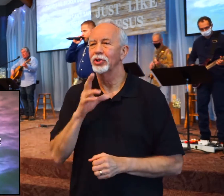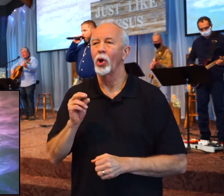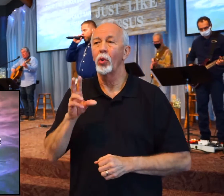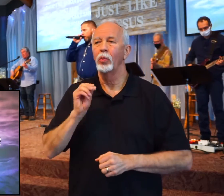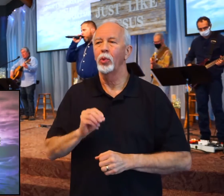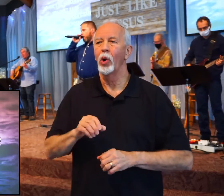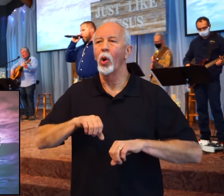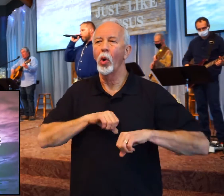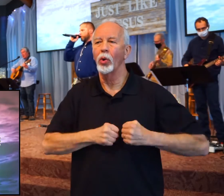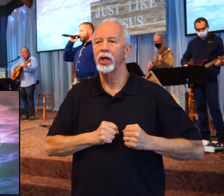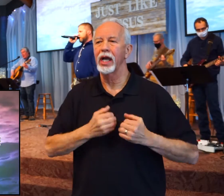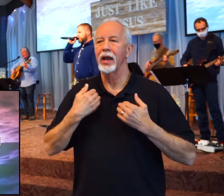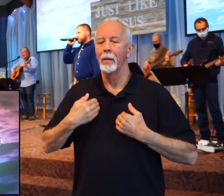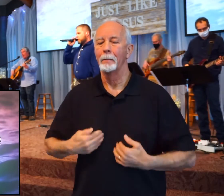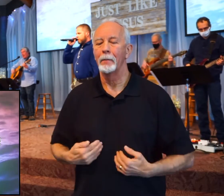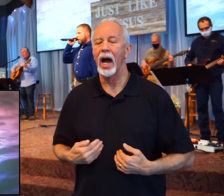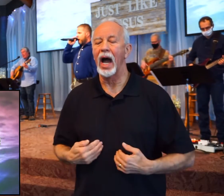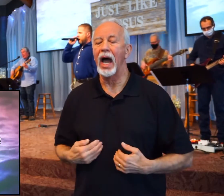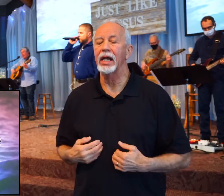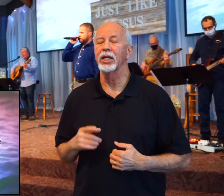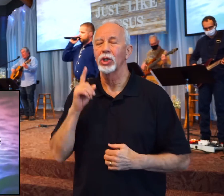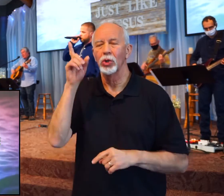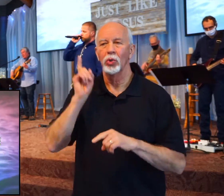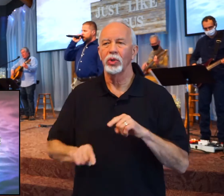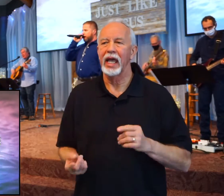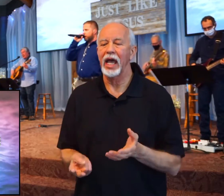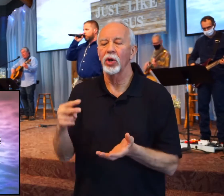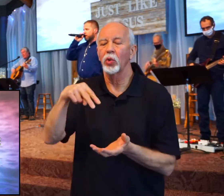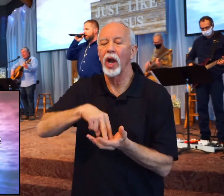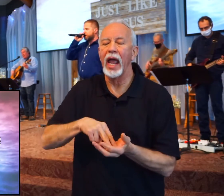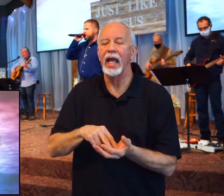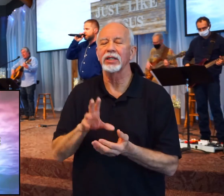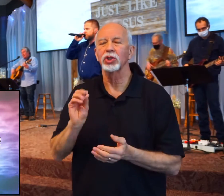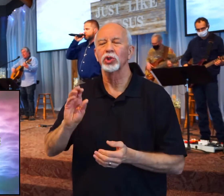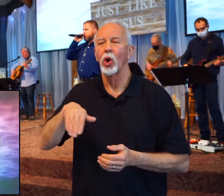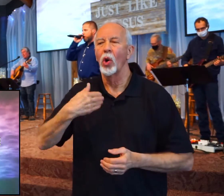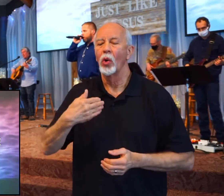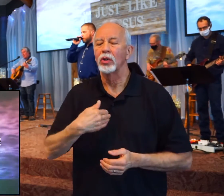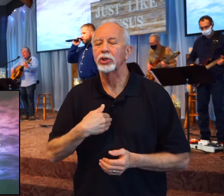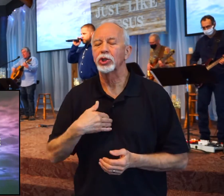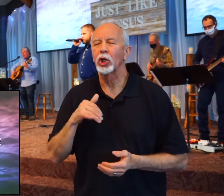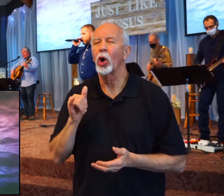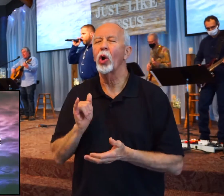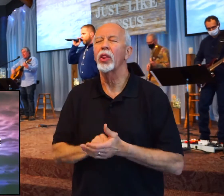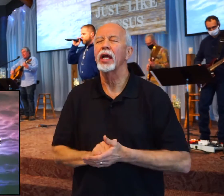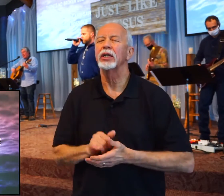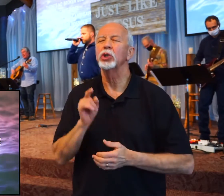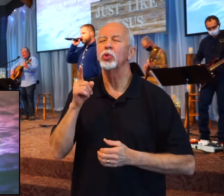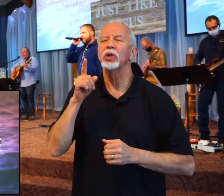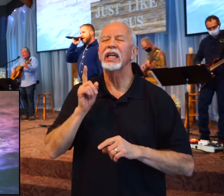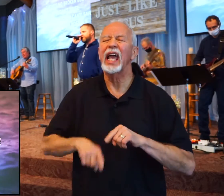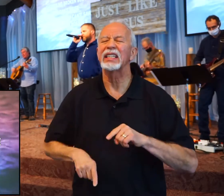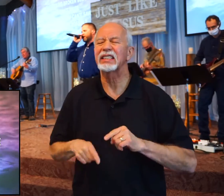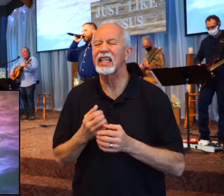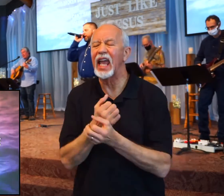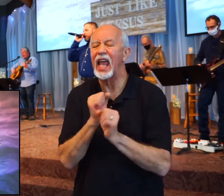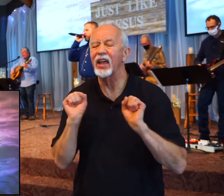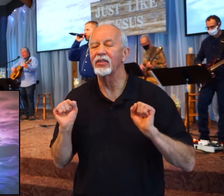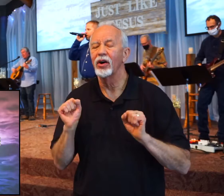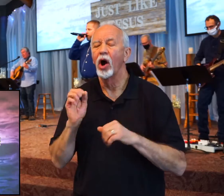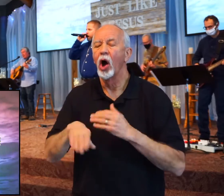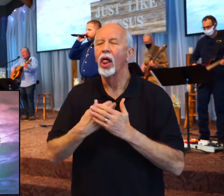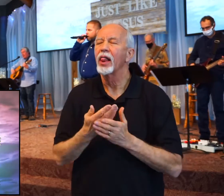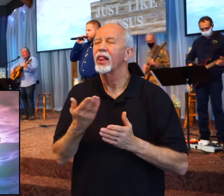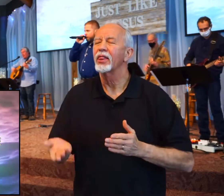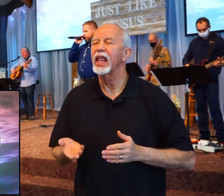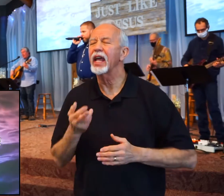There's no broken body you can raise. No. So that you can